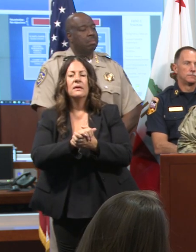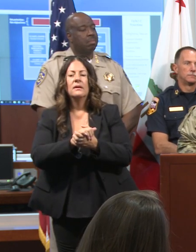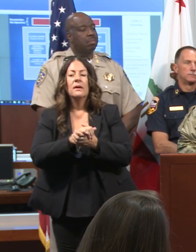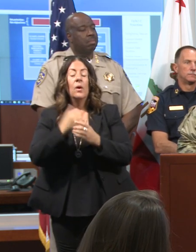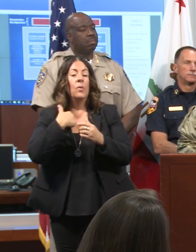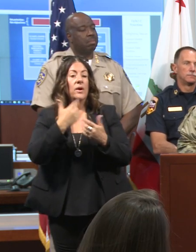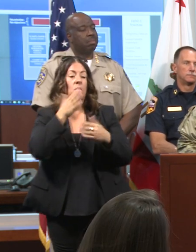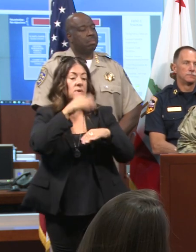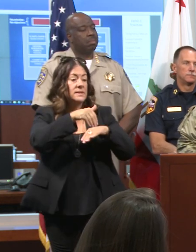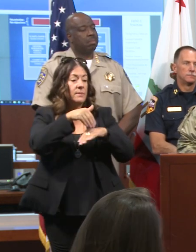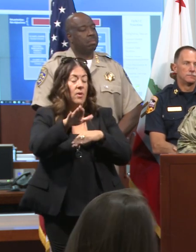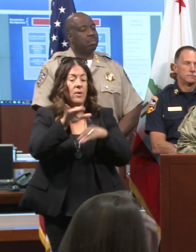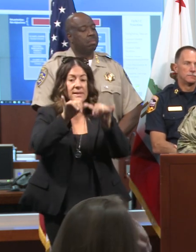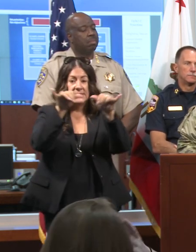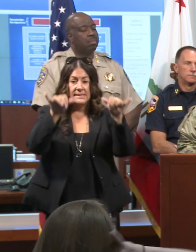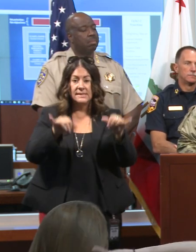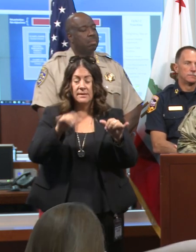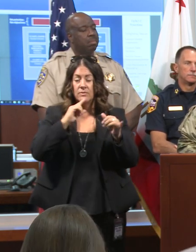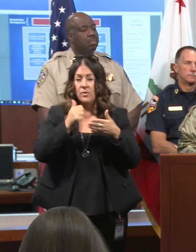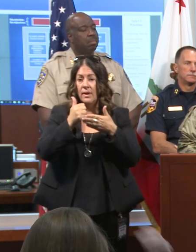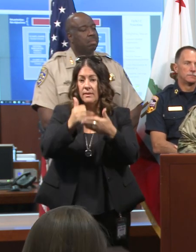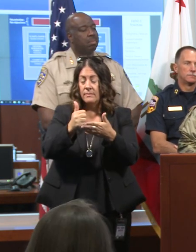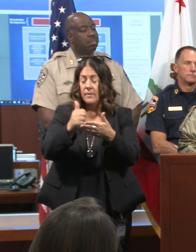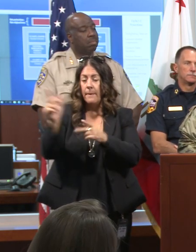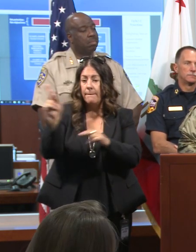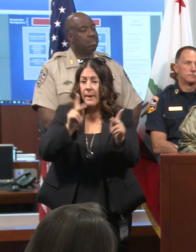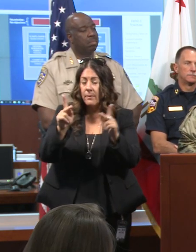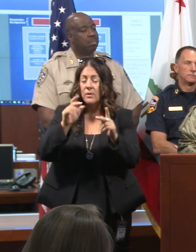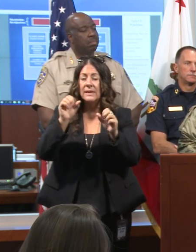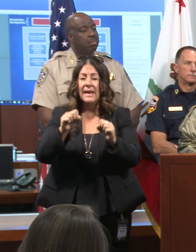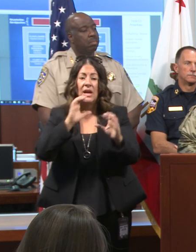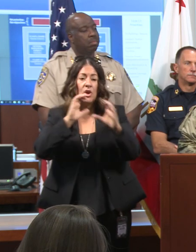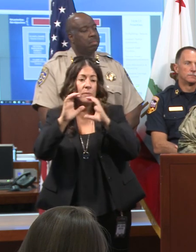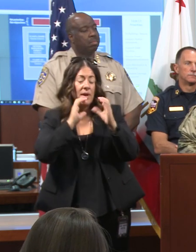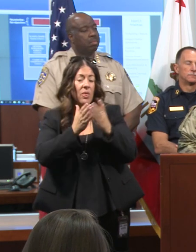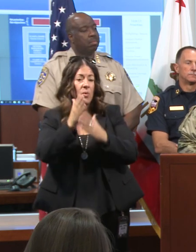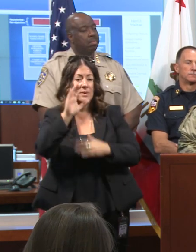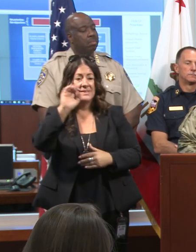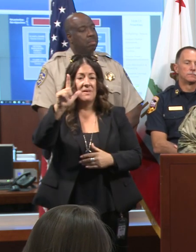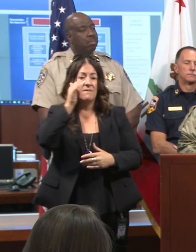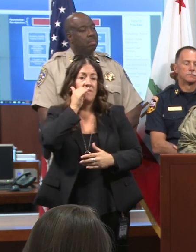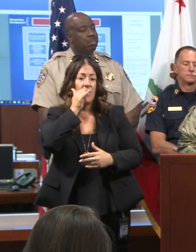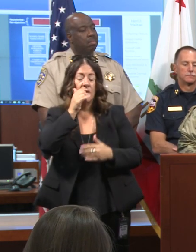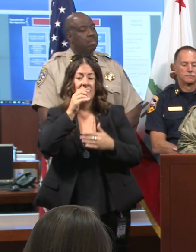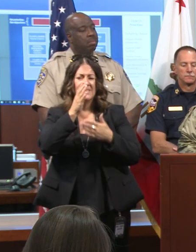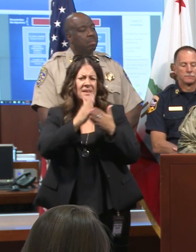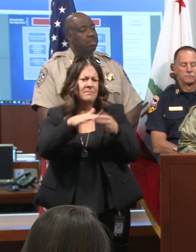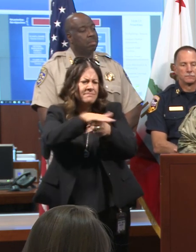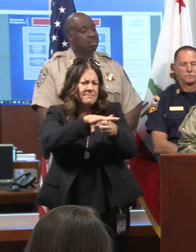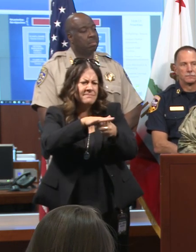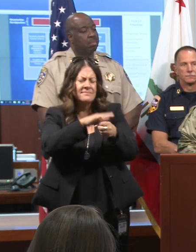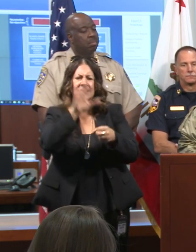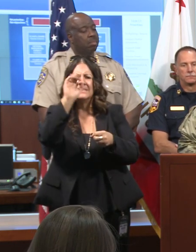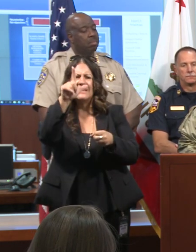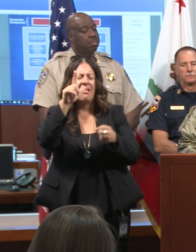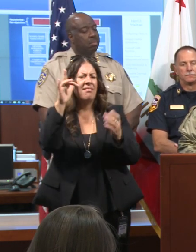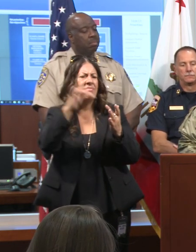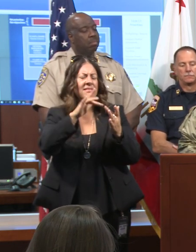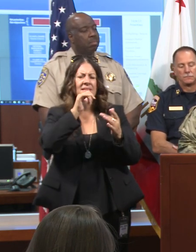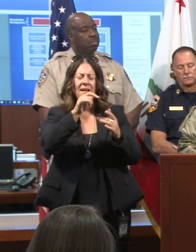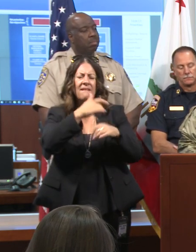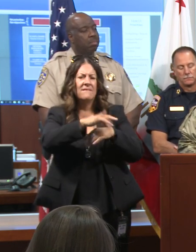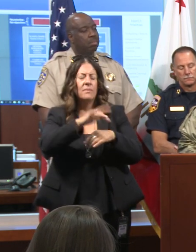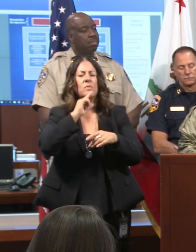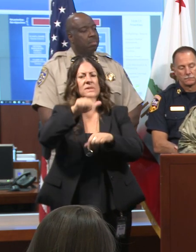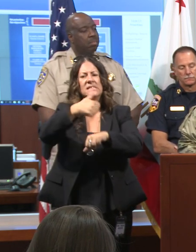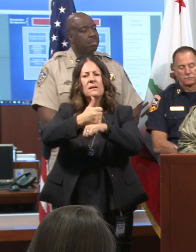systems that will enable people to communicate with their cell phones, even in areas where cell phone service is not available. So we'll set up